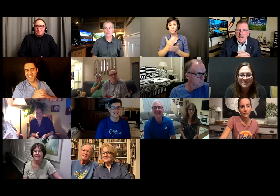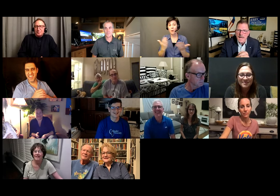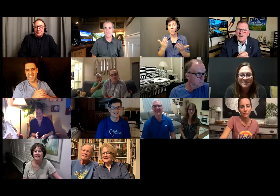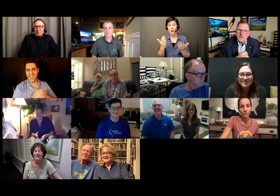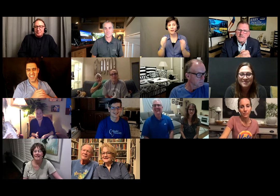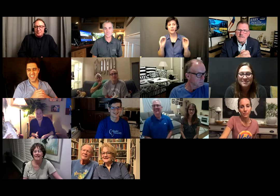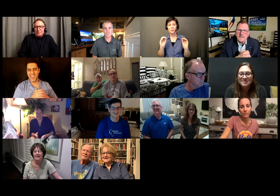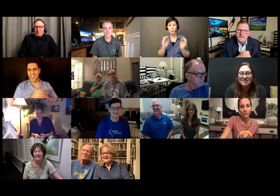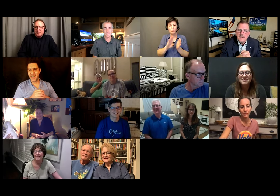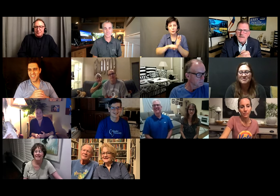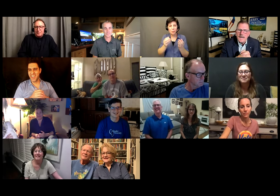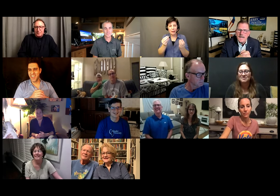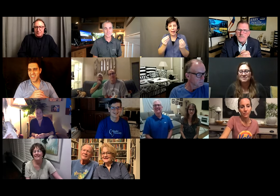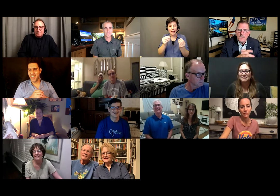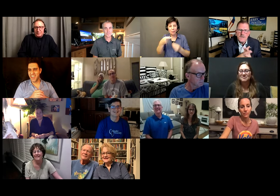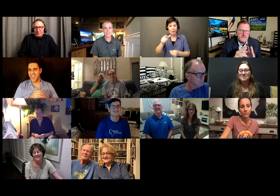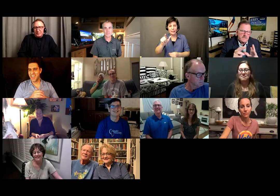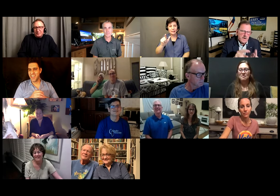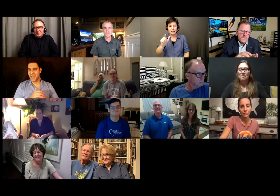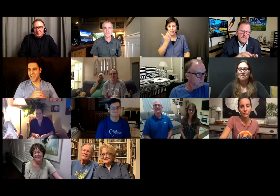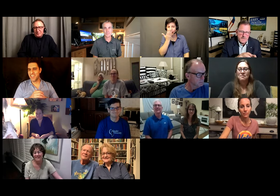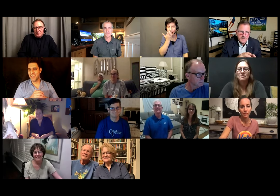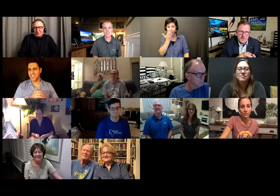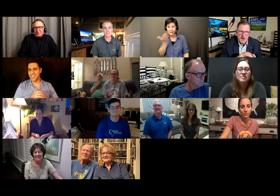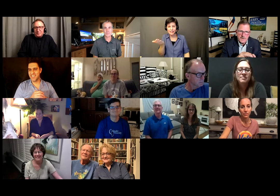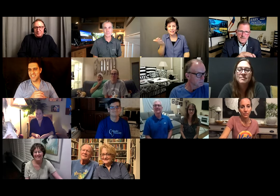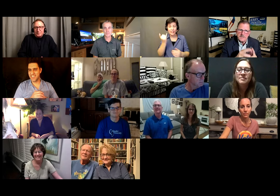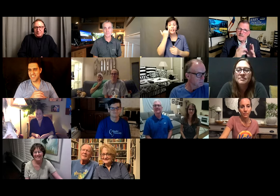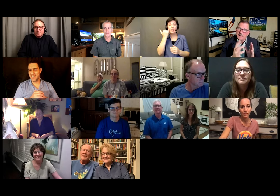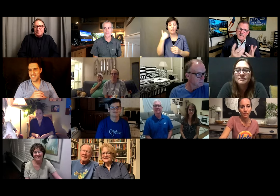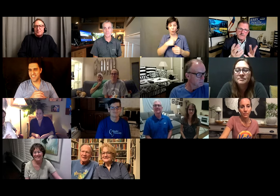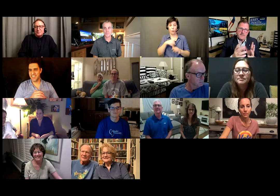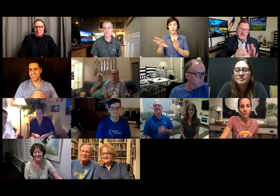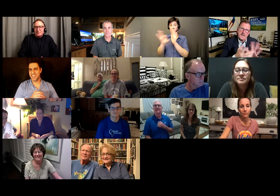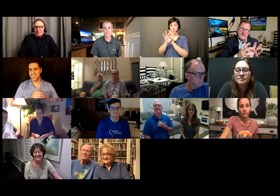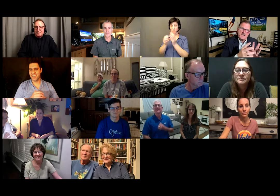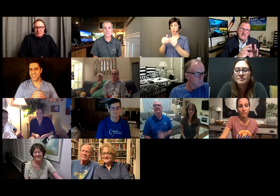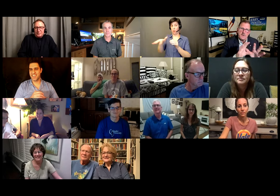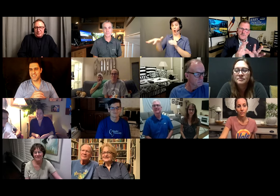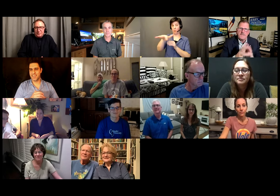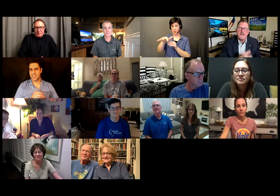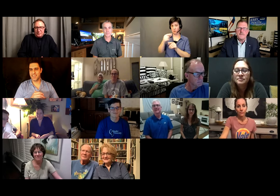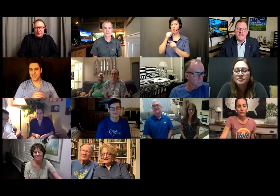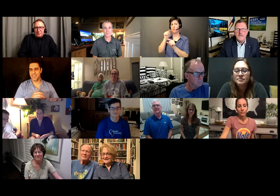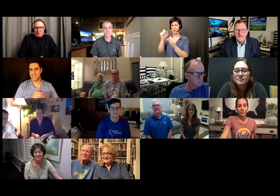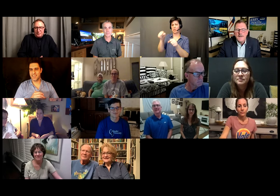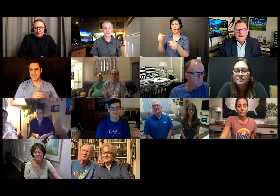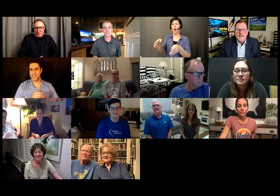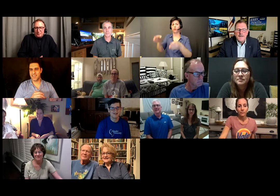inexpensive land in Pleasanton. And when we zone a piece of property and say, this can be high density